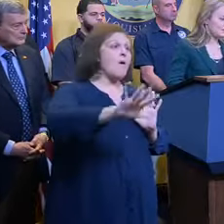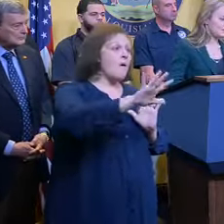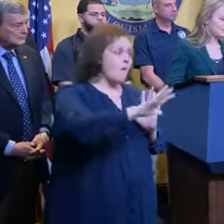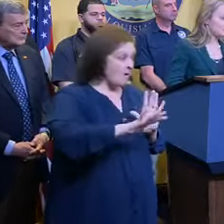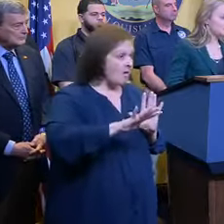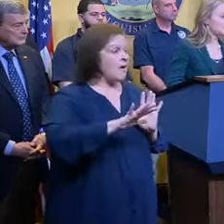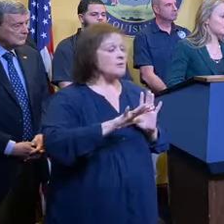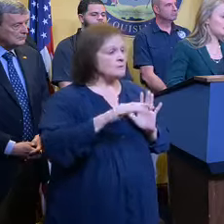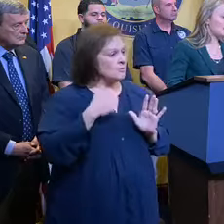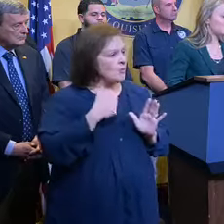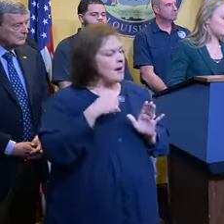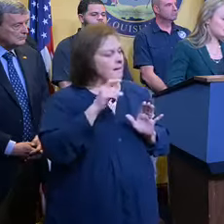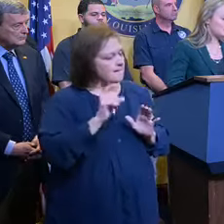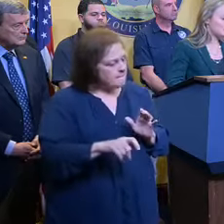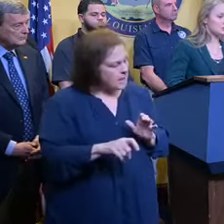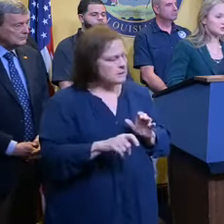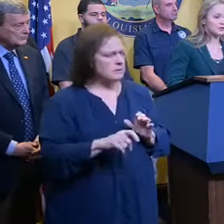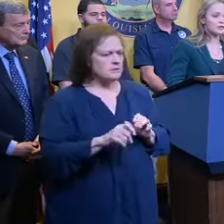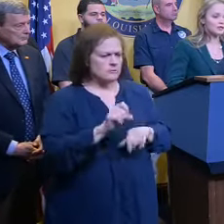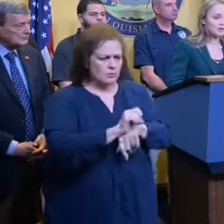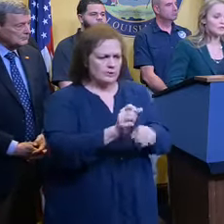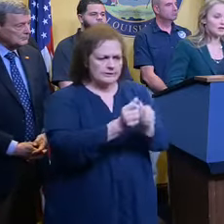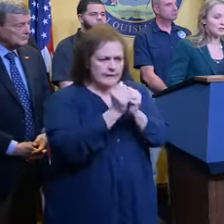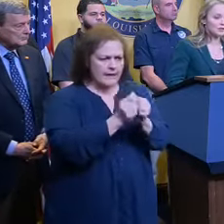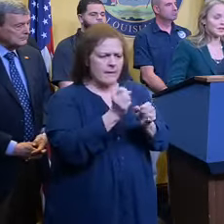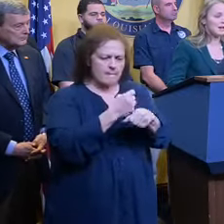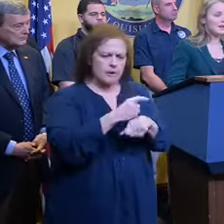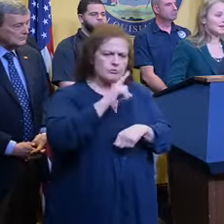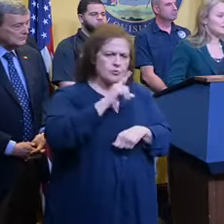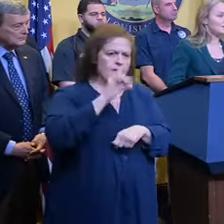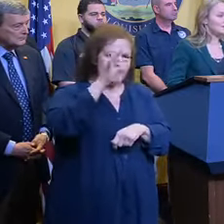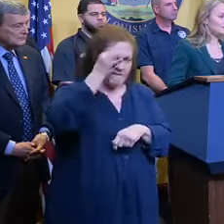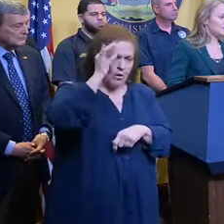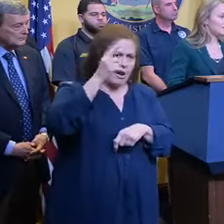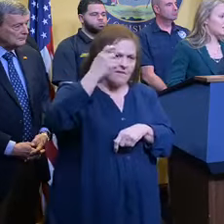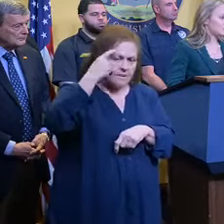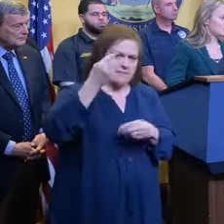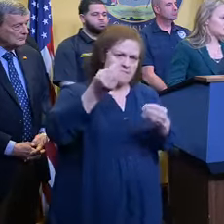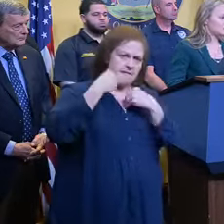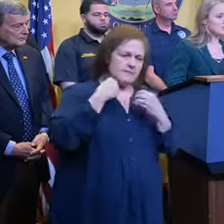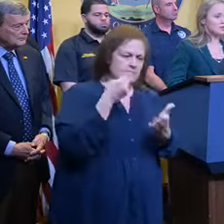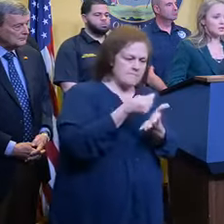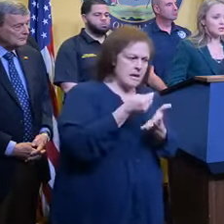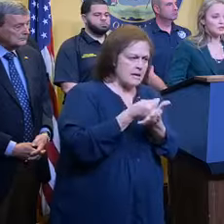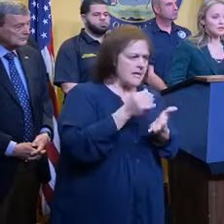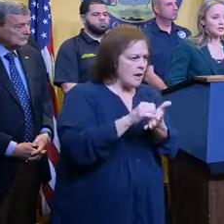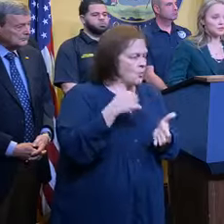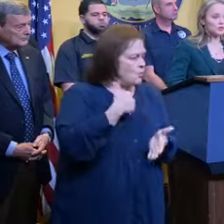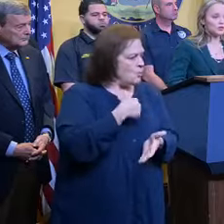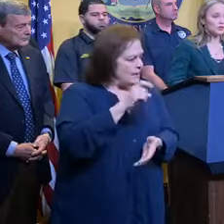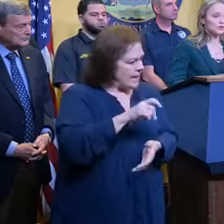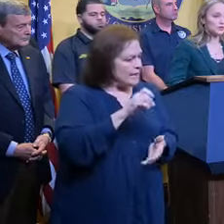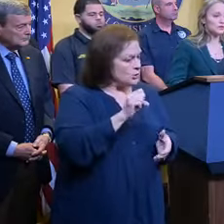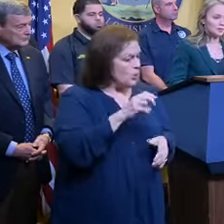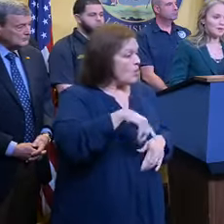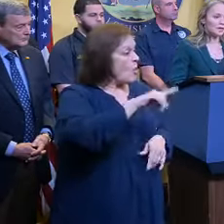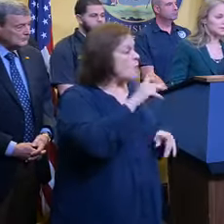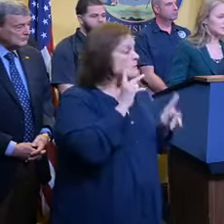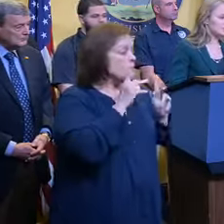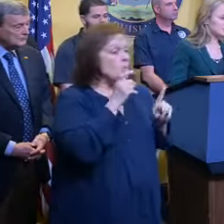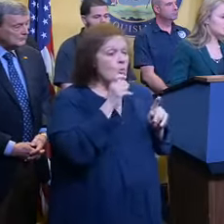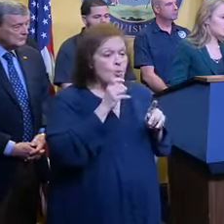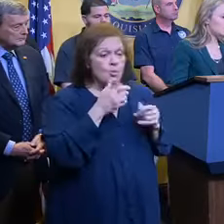that may face this, we must all lobby together to ensure that the federal government gives us the funding and the resources so that those individuals who suffer